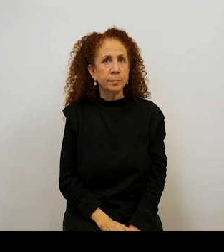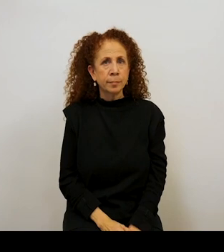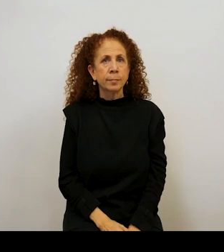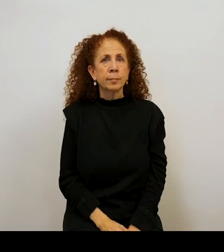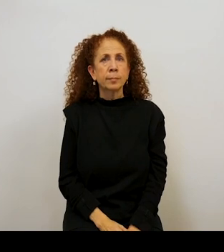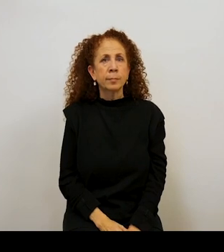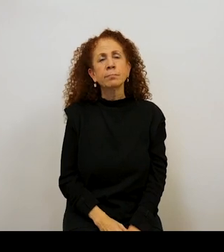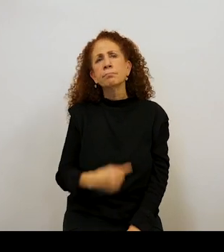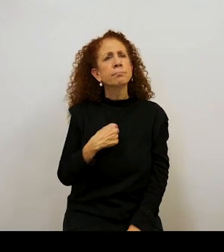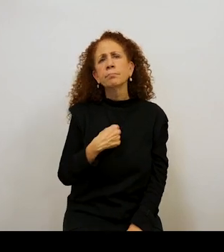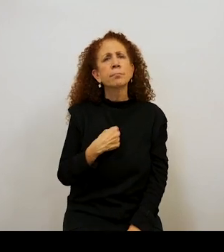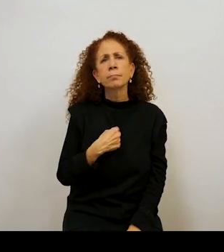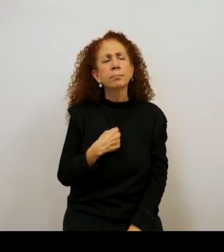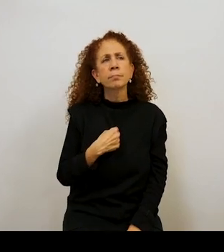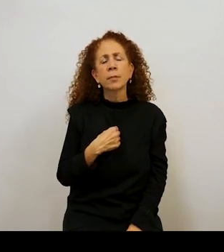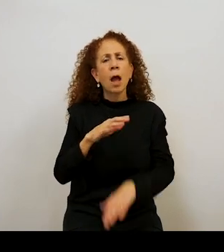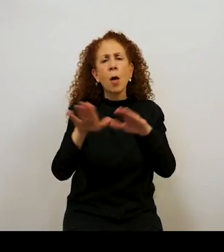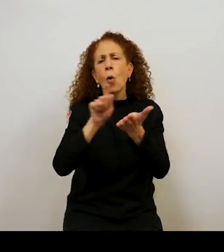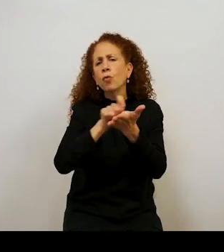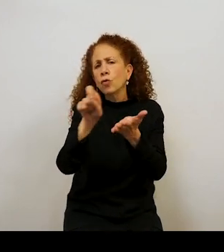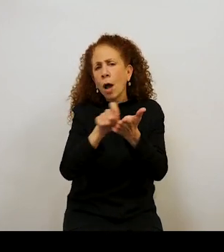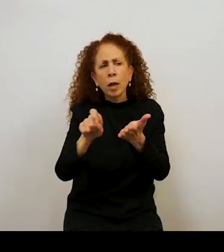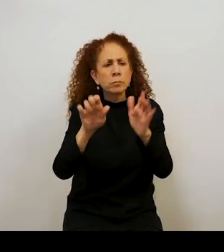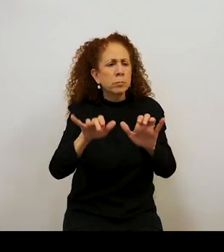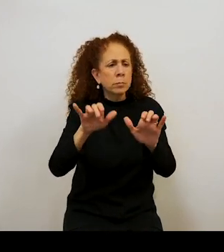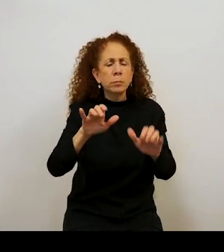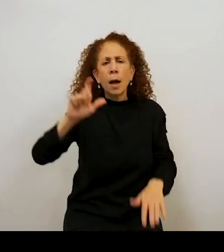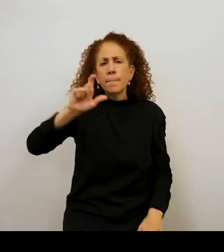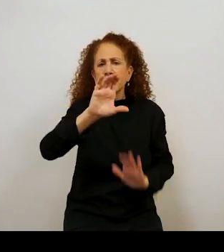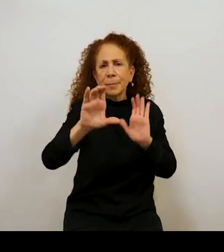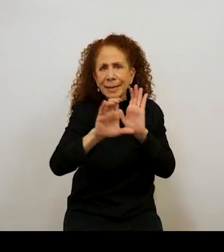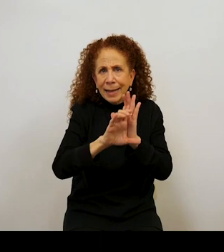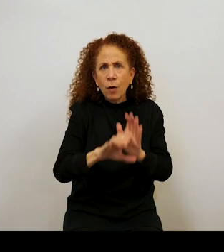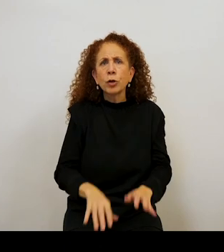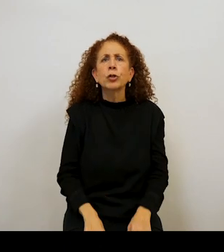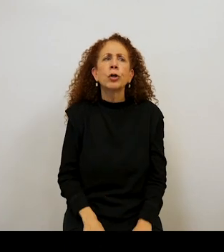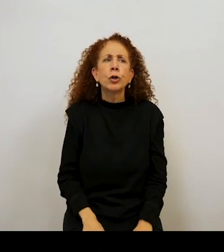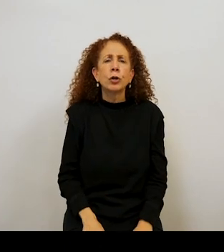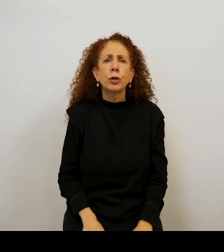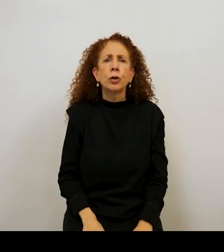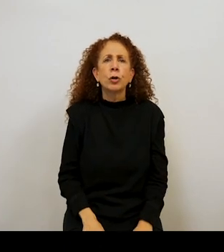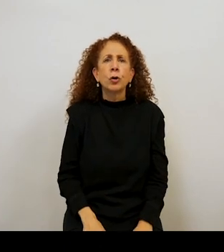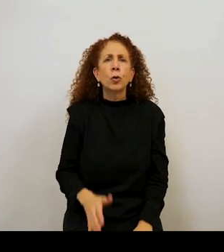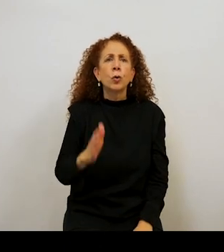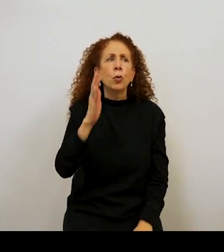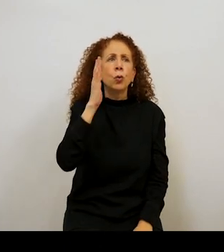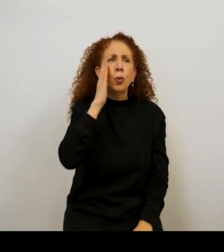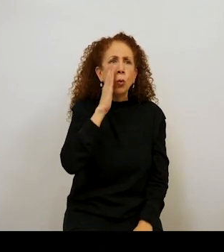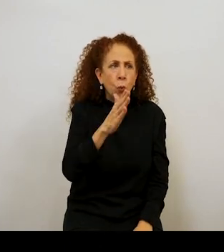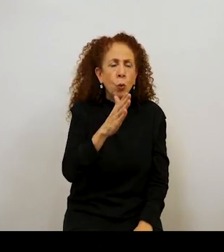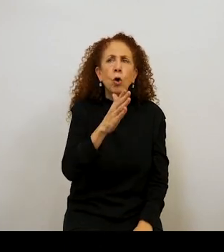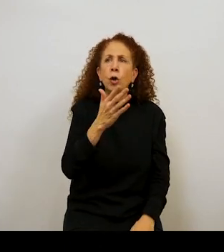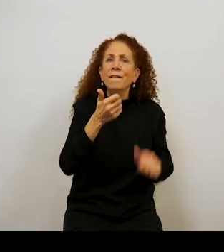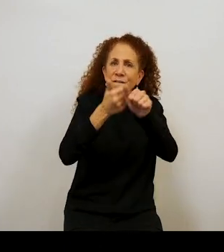I'm not going to write a Muslim character who is going to play into someone's bad